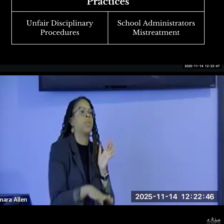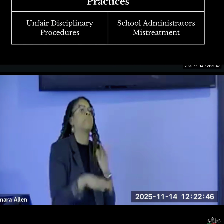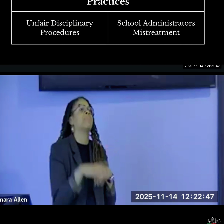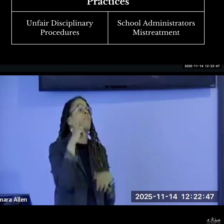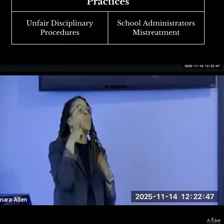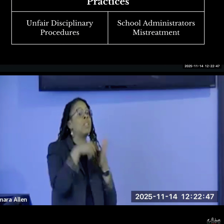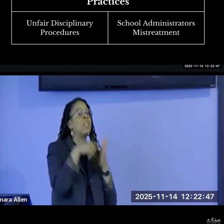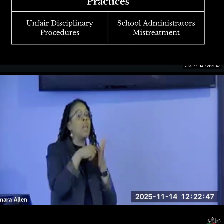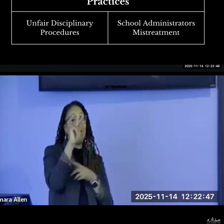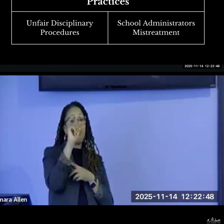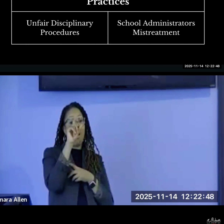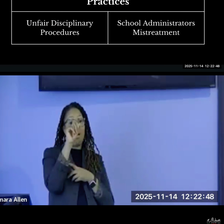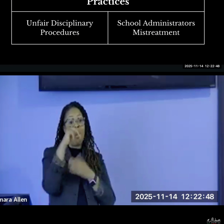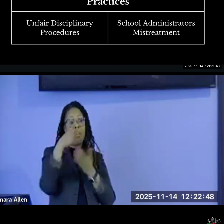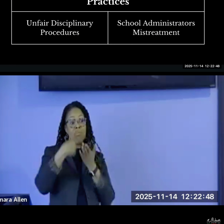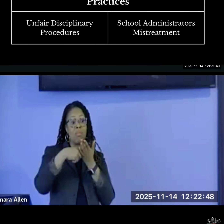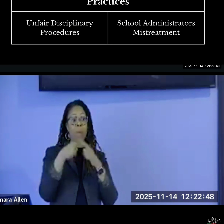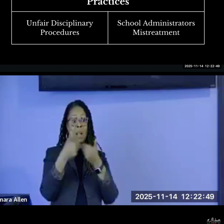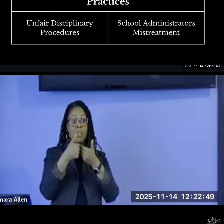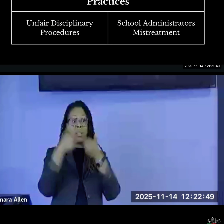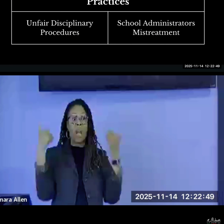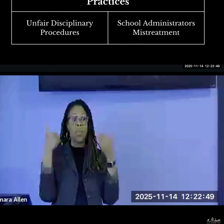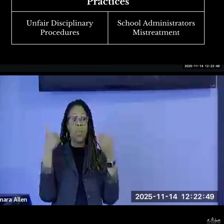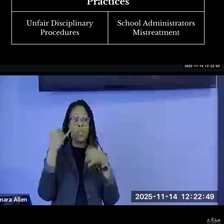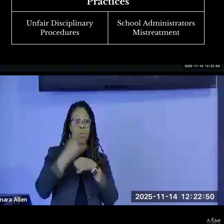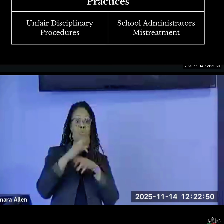deaf students. For example,